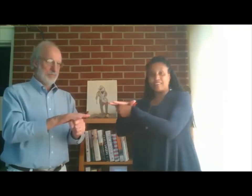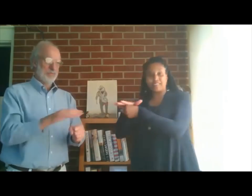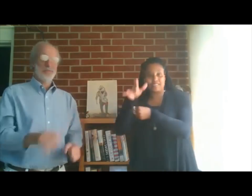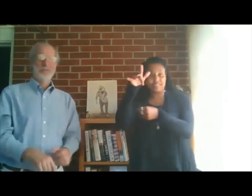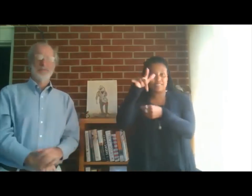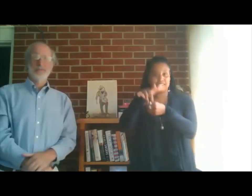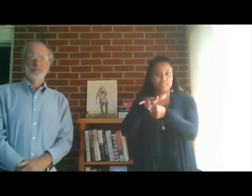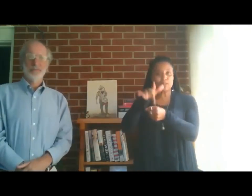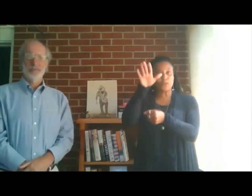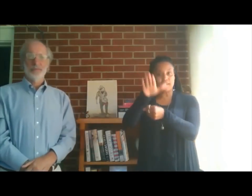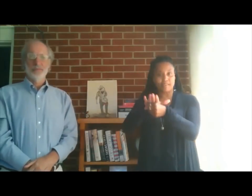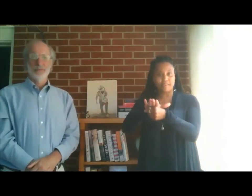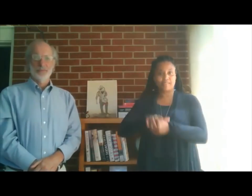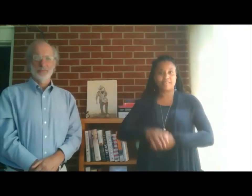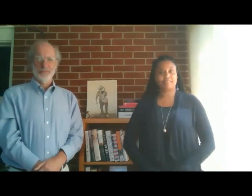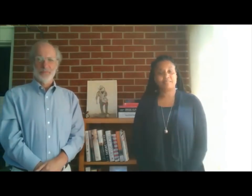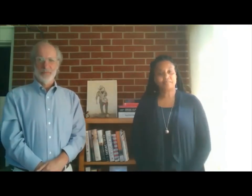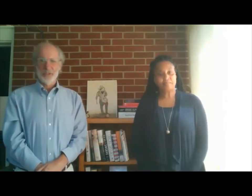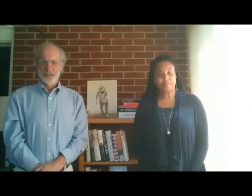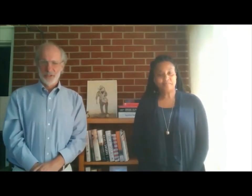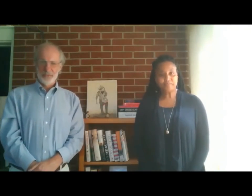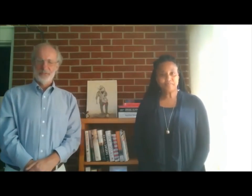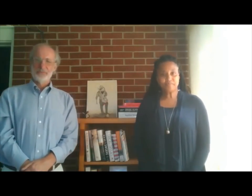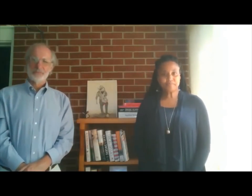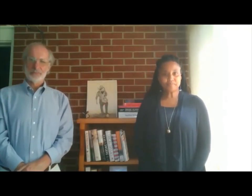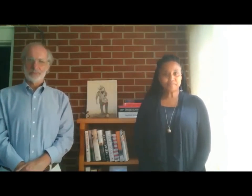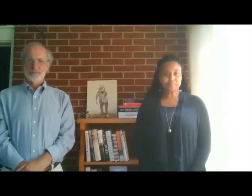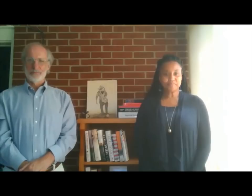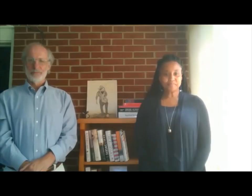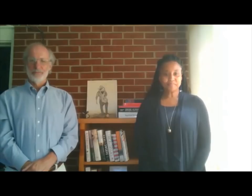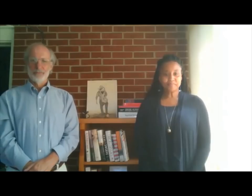You got it. Soda. Your turn.